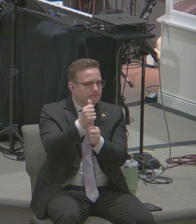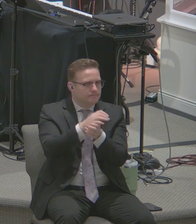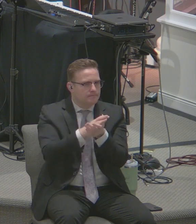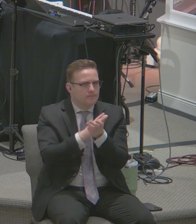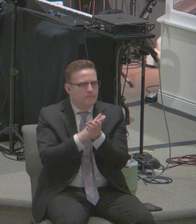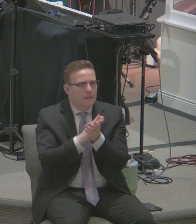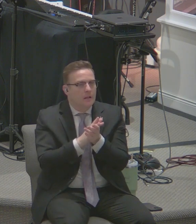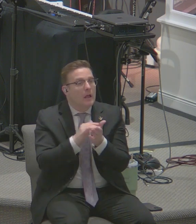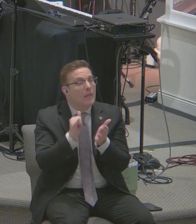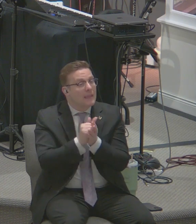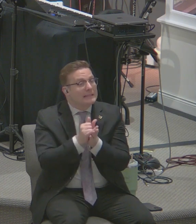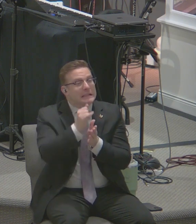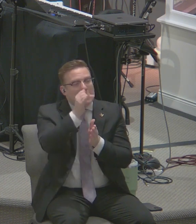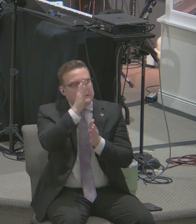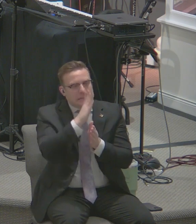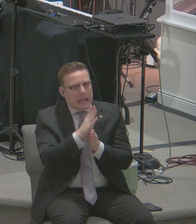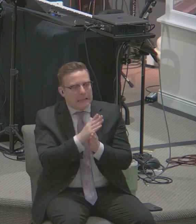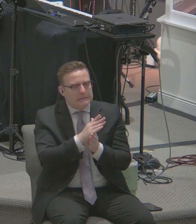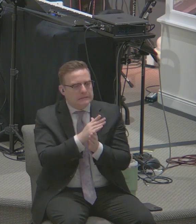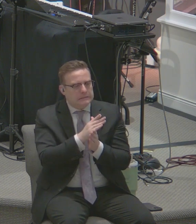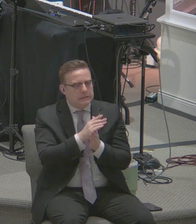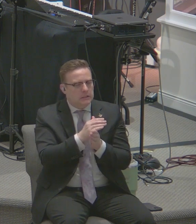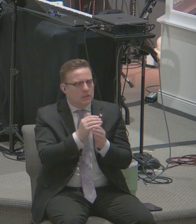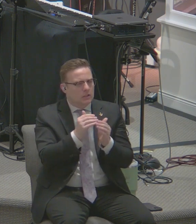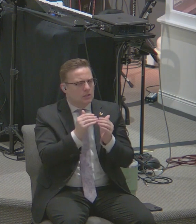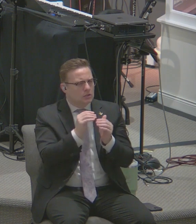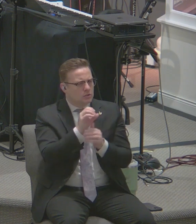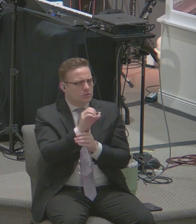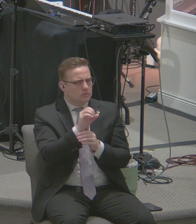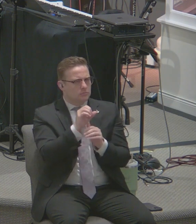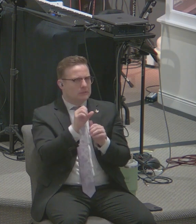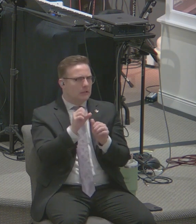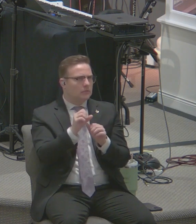That's what the man of God carries for those that he leads.